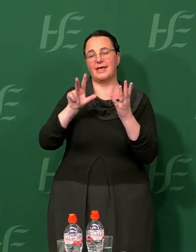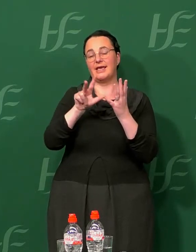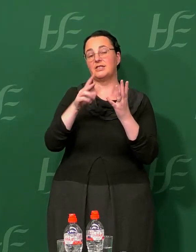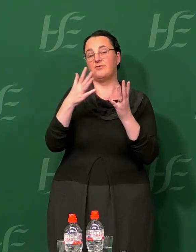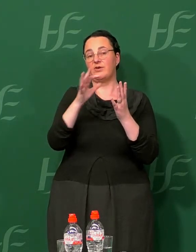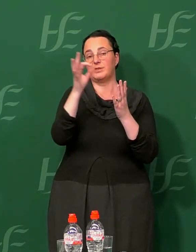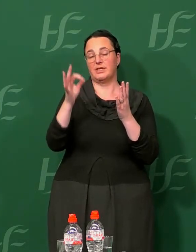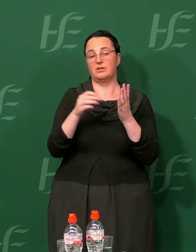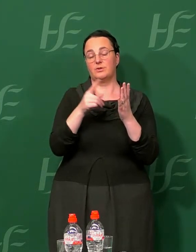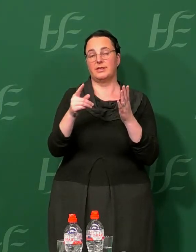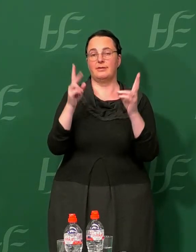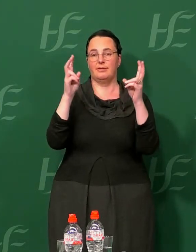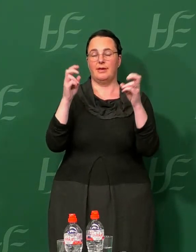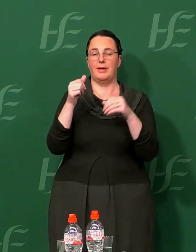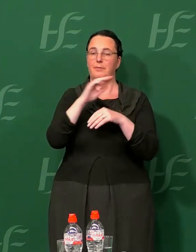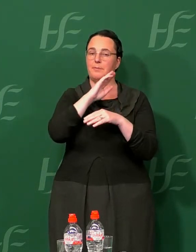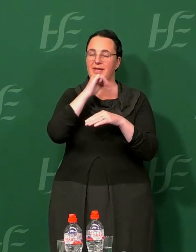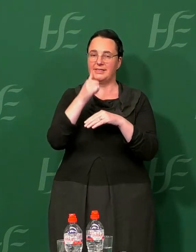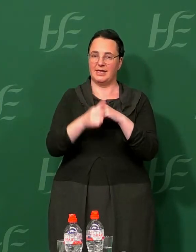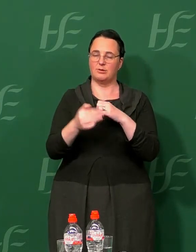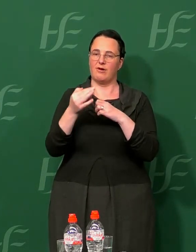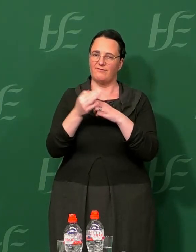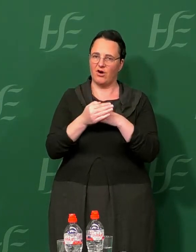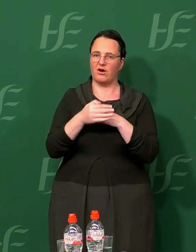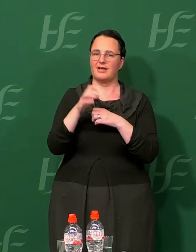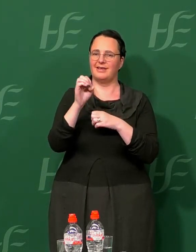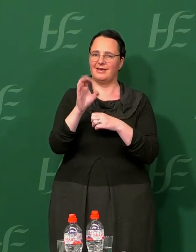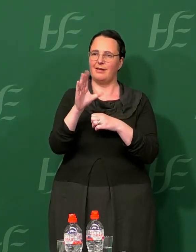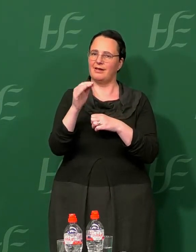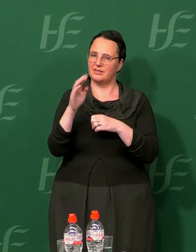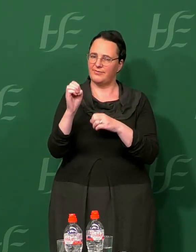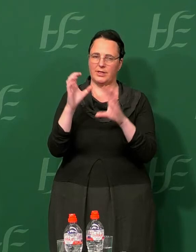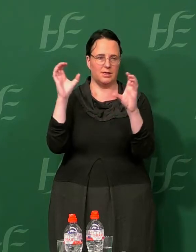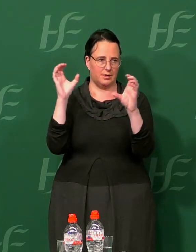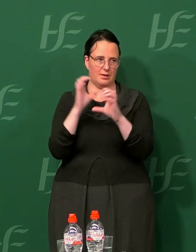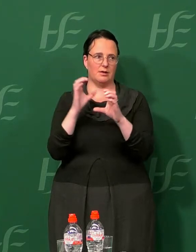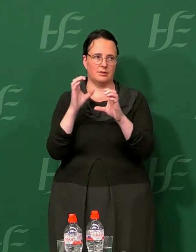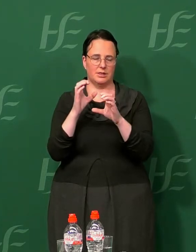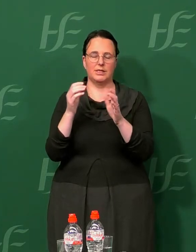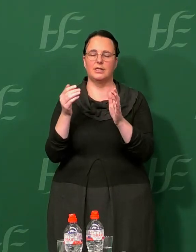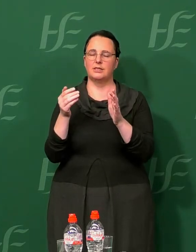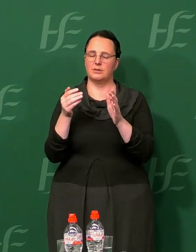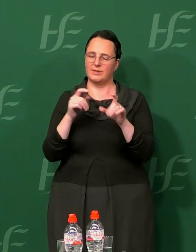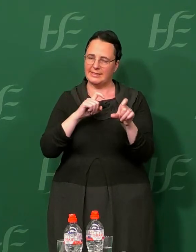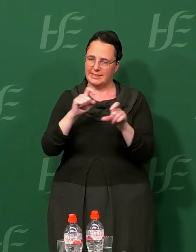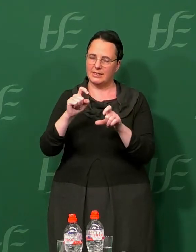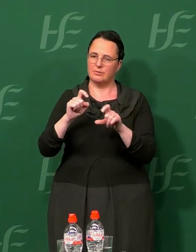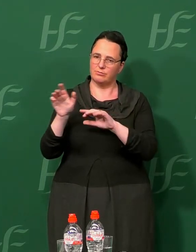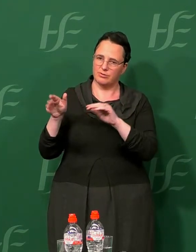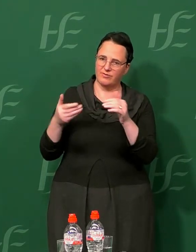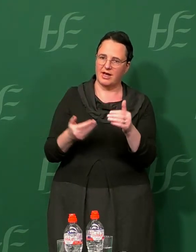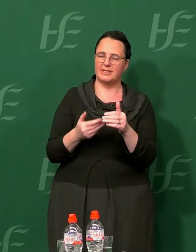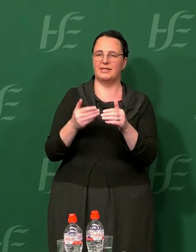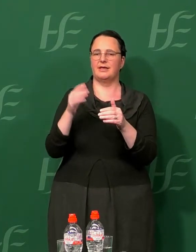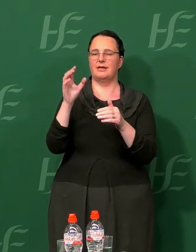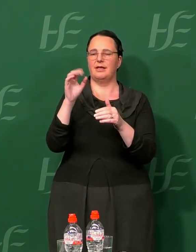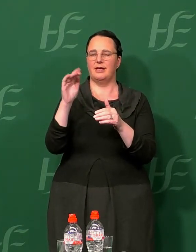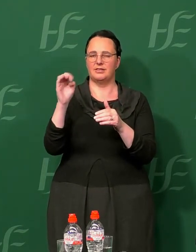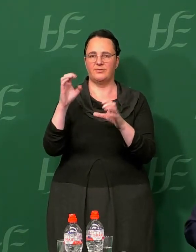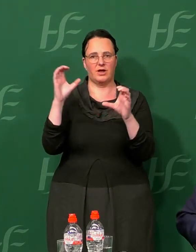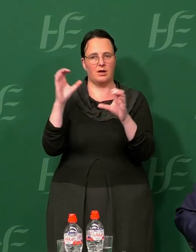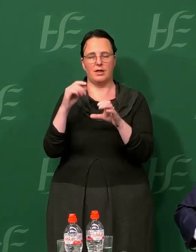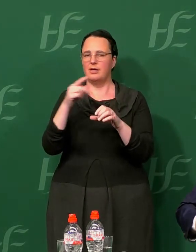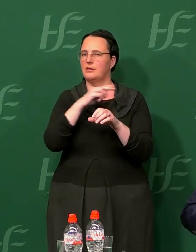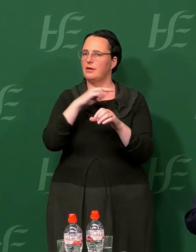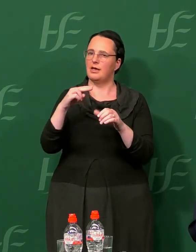of those bed days utilised were for elective care. So we are still seeing some elective care being attended to, not at the extent that we